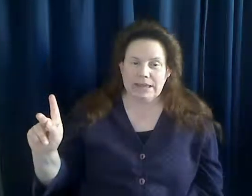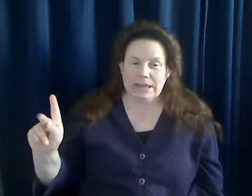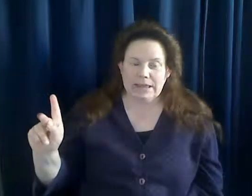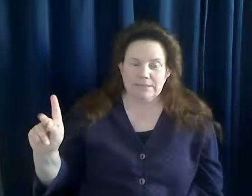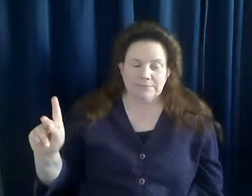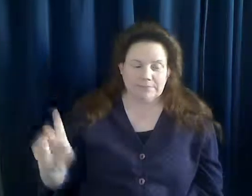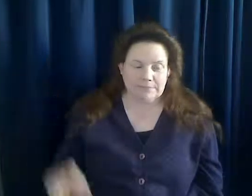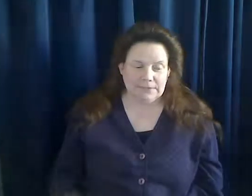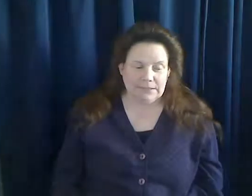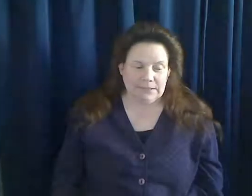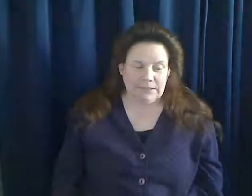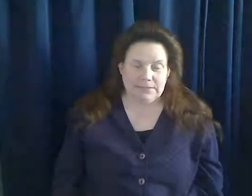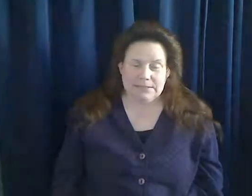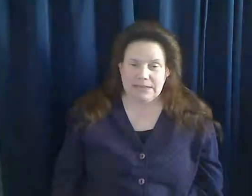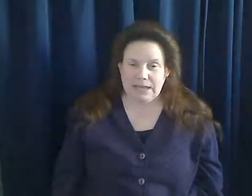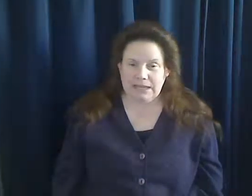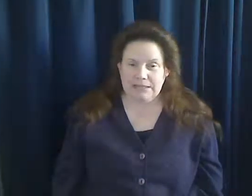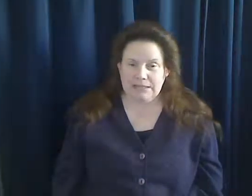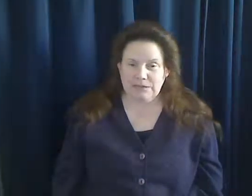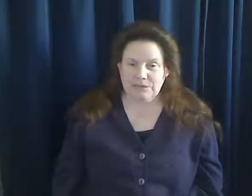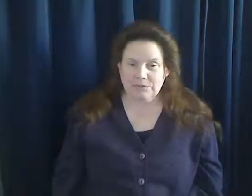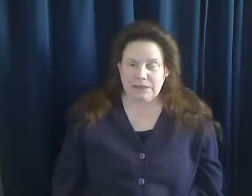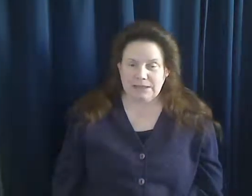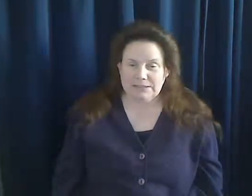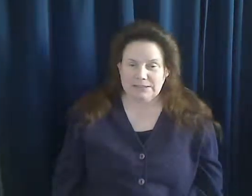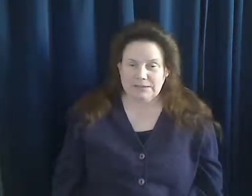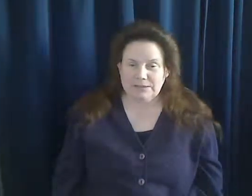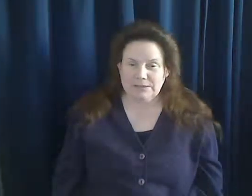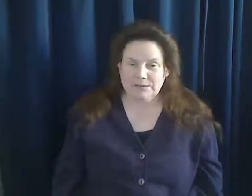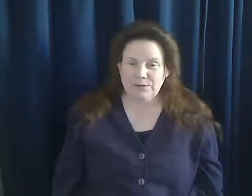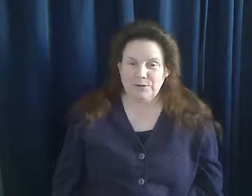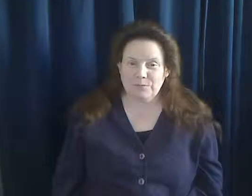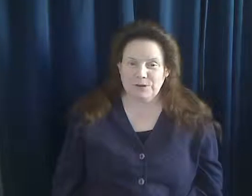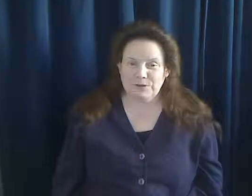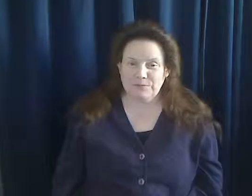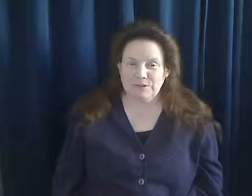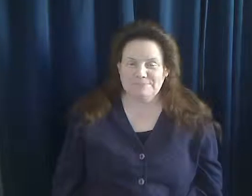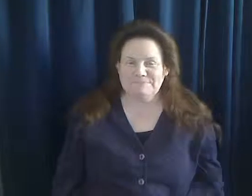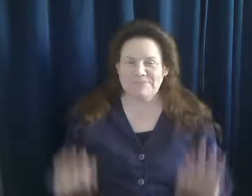Okay. The sign great or wonderful.